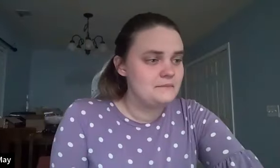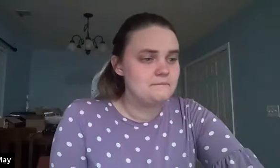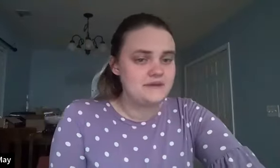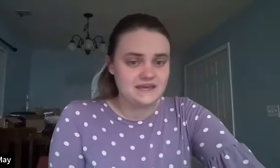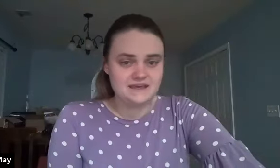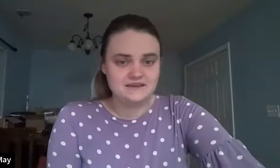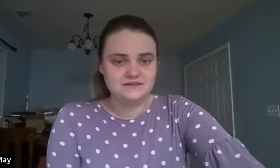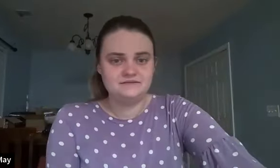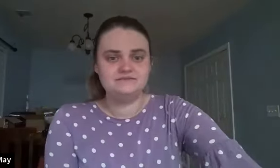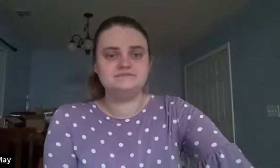Pig,